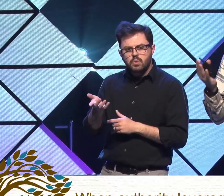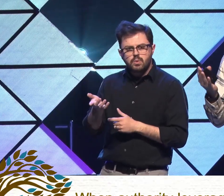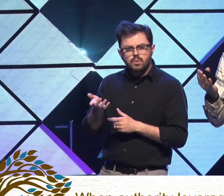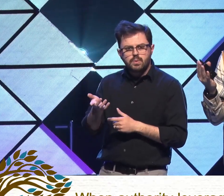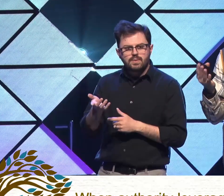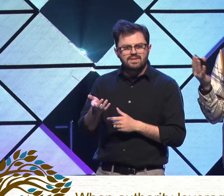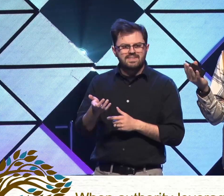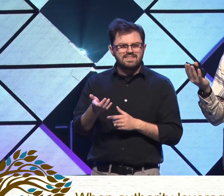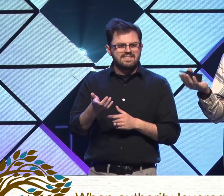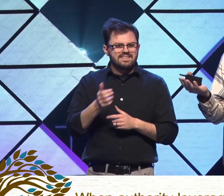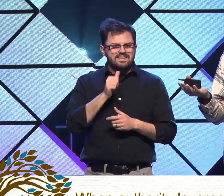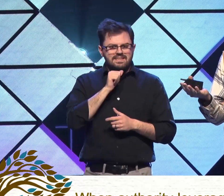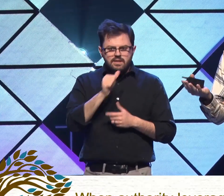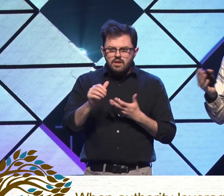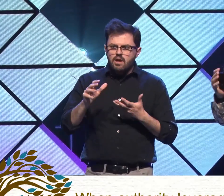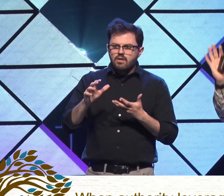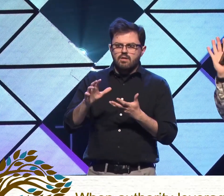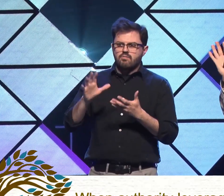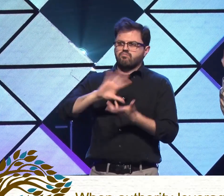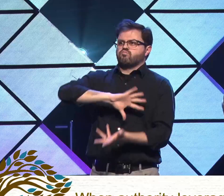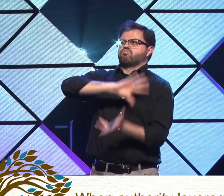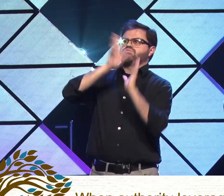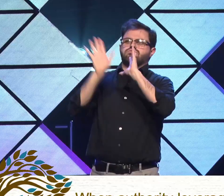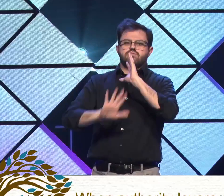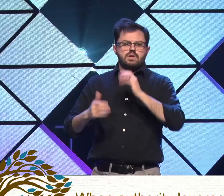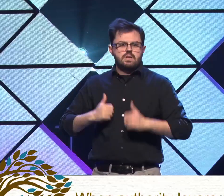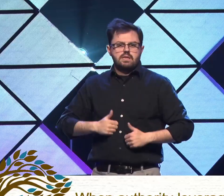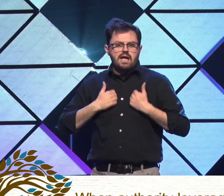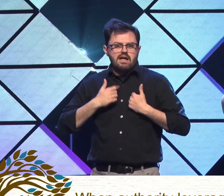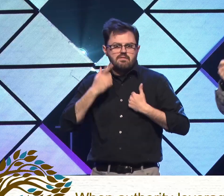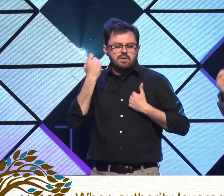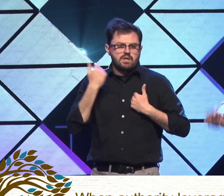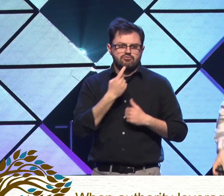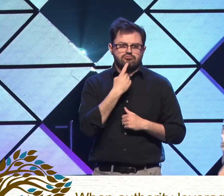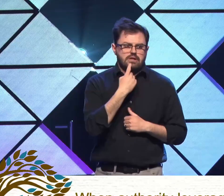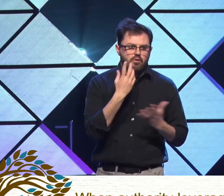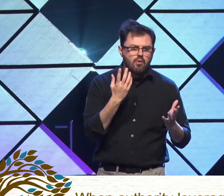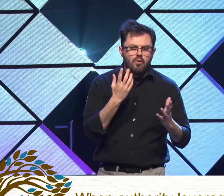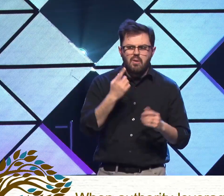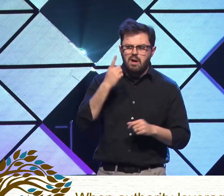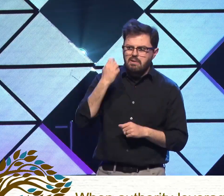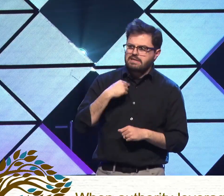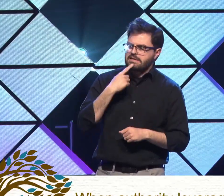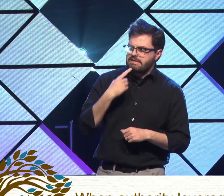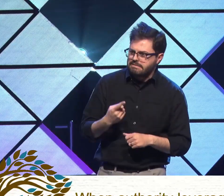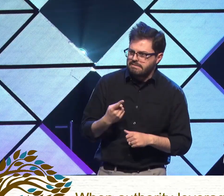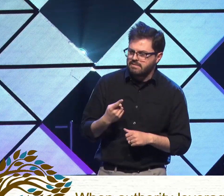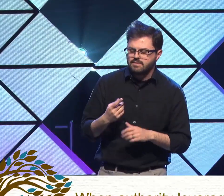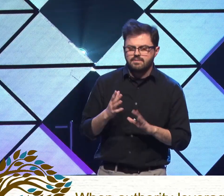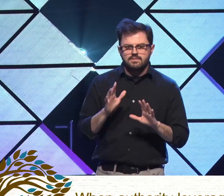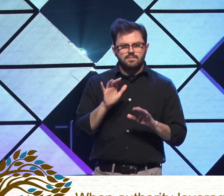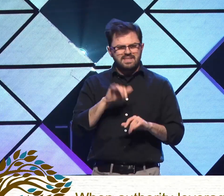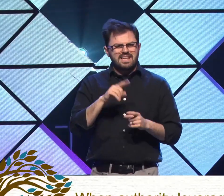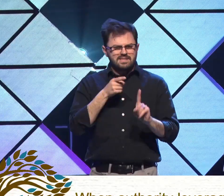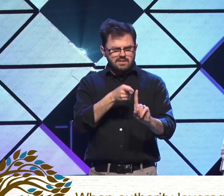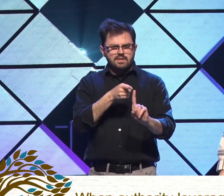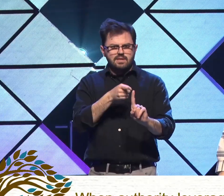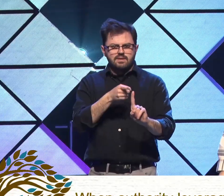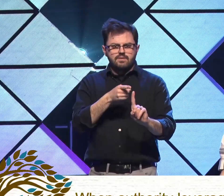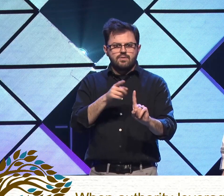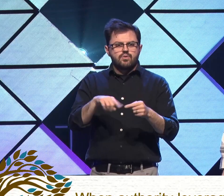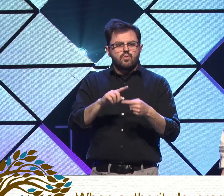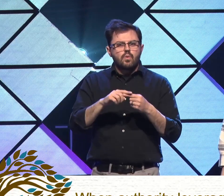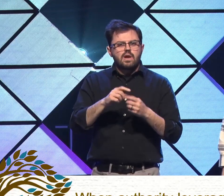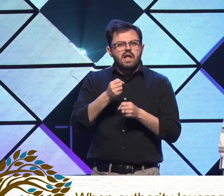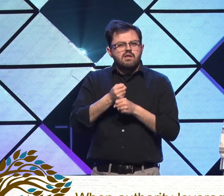going to damage your child forever for saying, because I said so, I don't think. But that's the idea, right? When I can raise my voice and I can